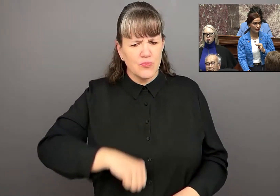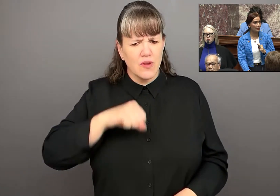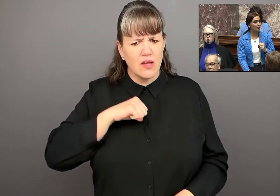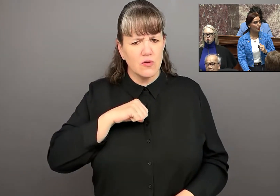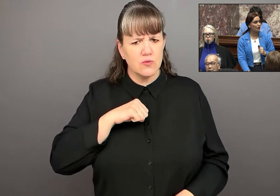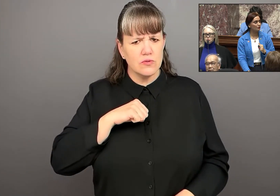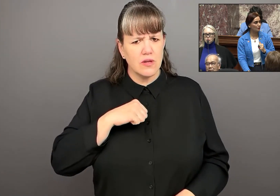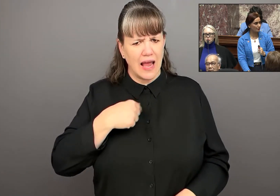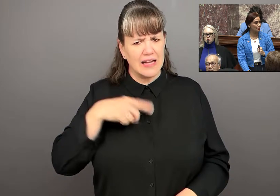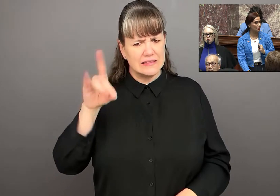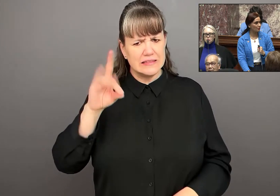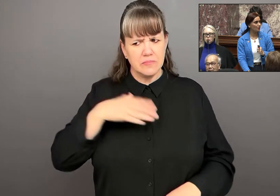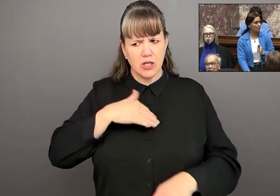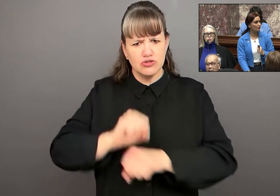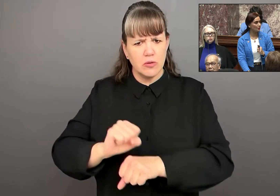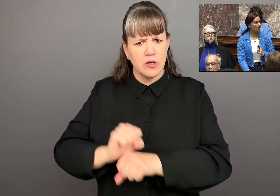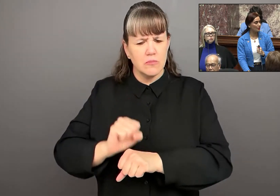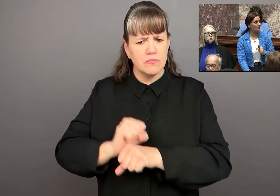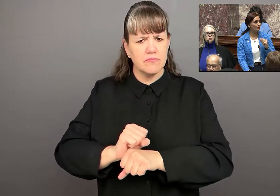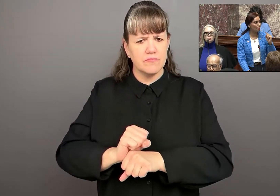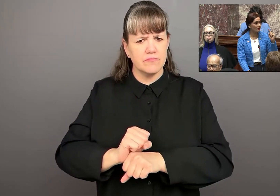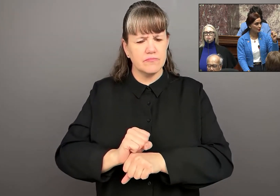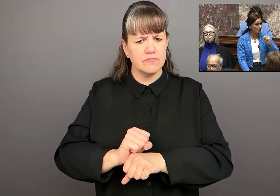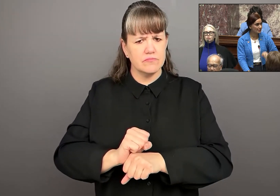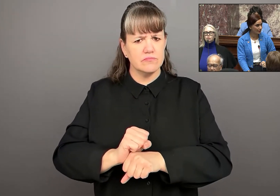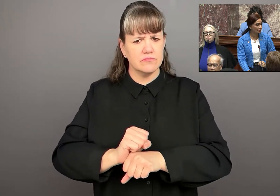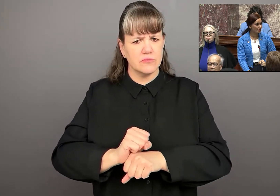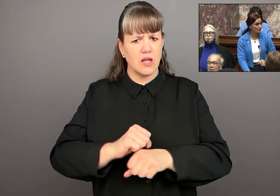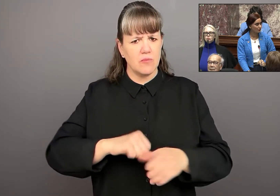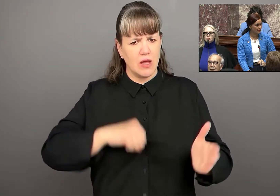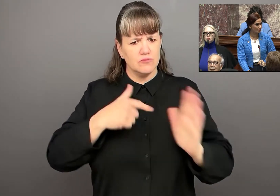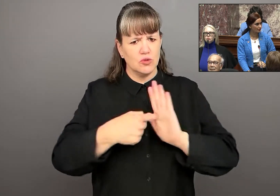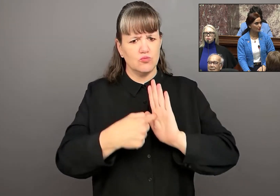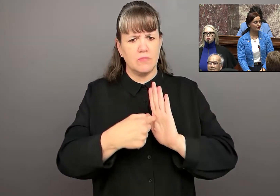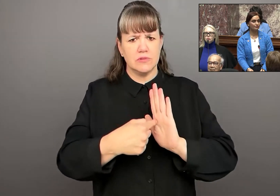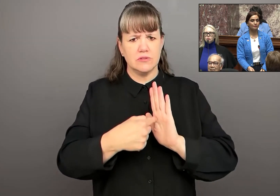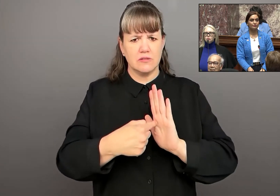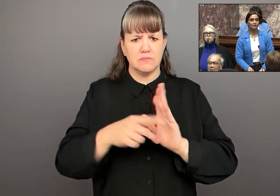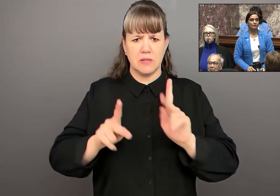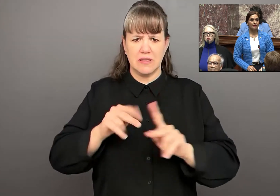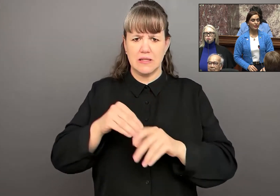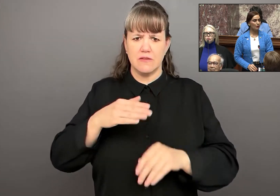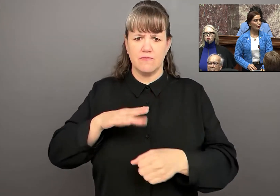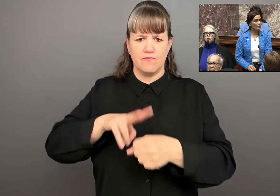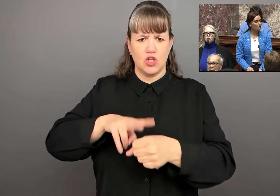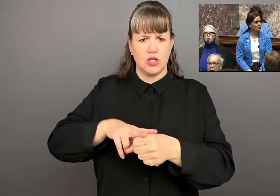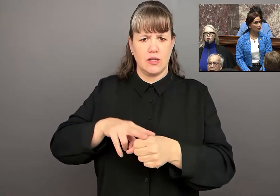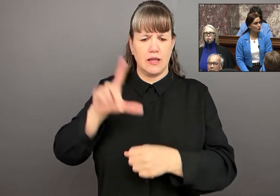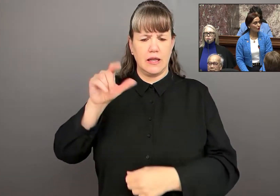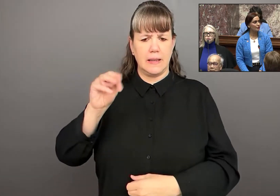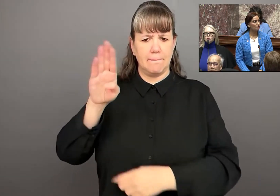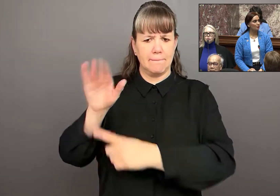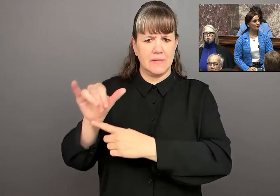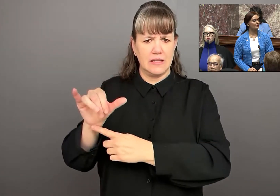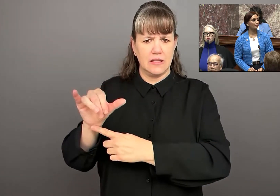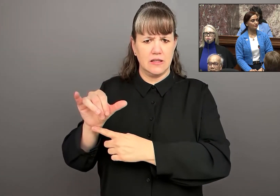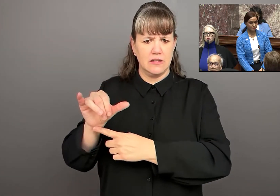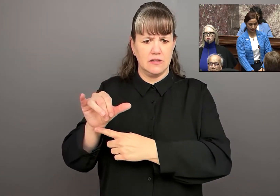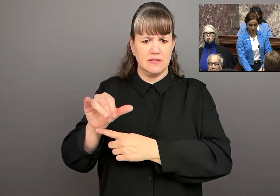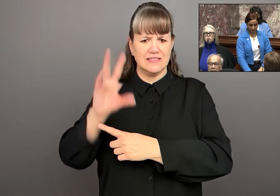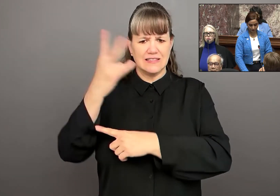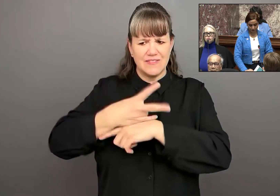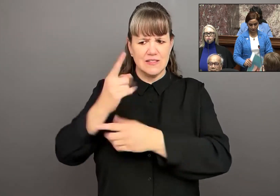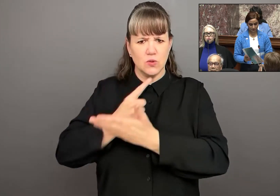it again. I'm proud to represent the people of Vernon Lumbee by working 7 days a week. And I want him to withdraw his remarks.